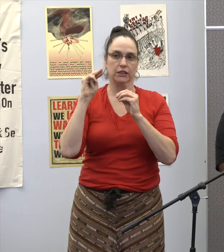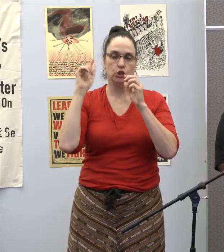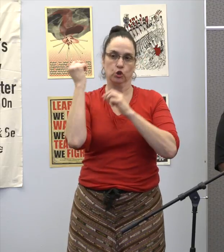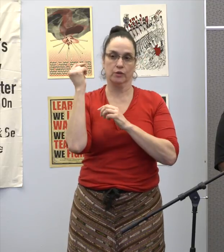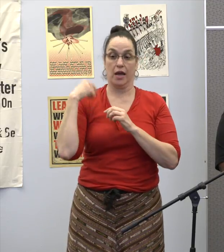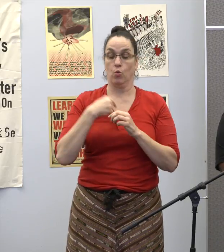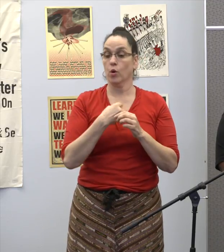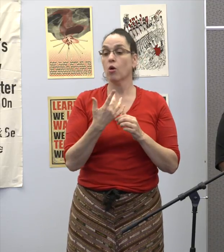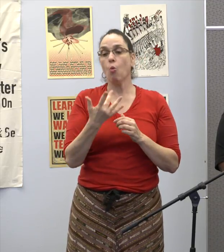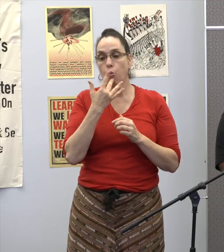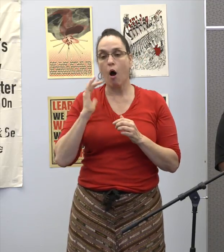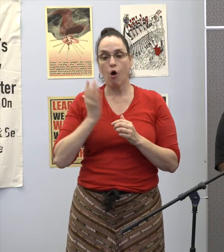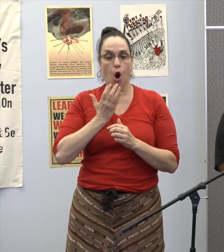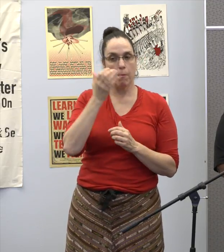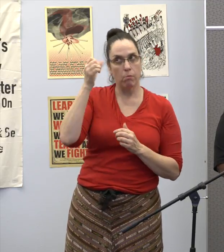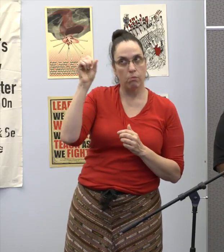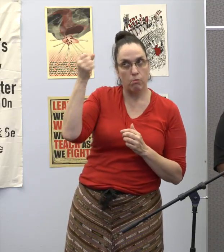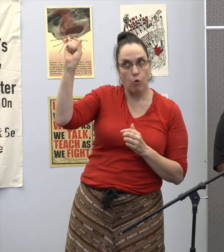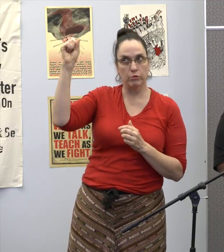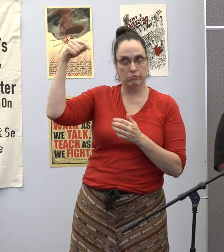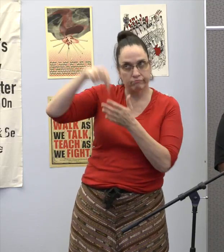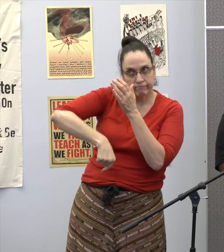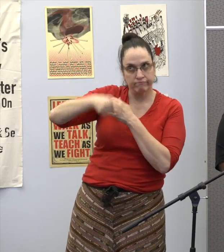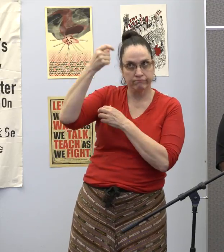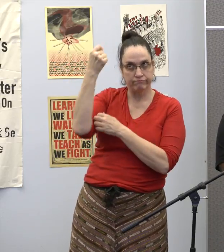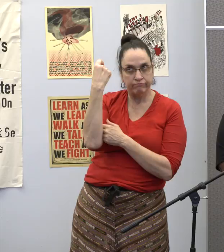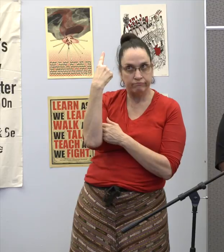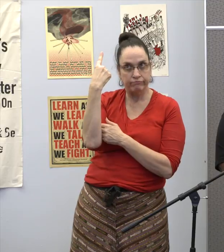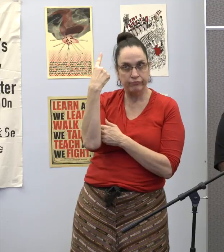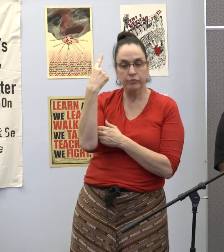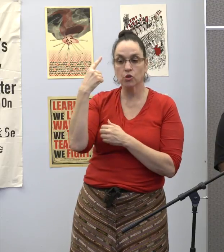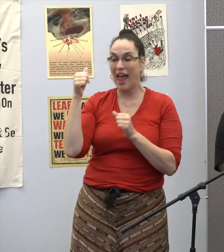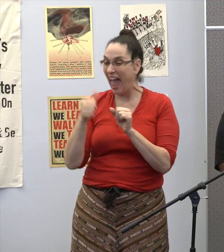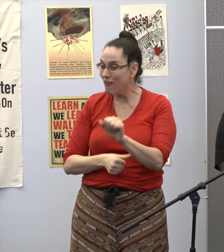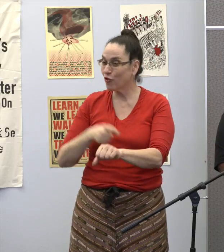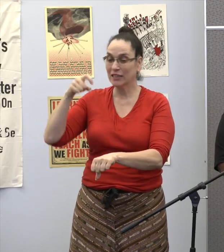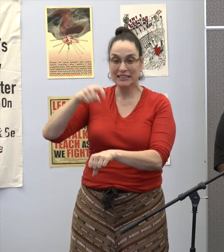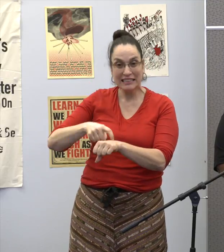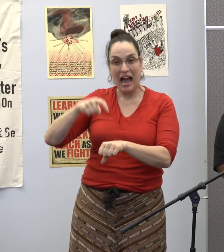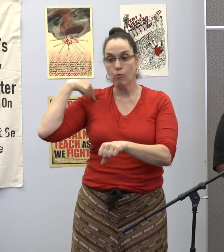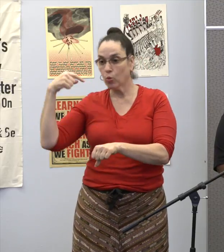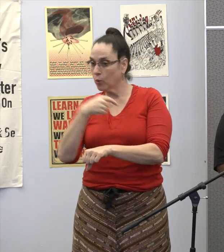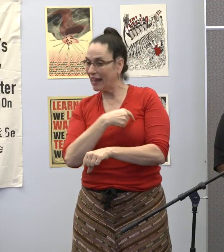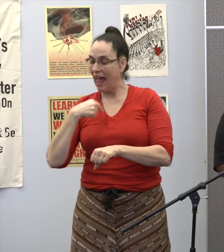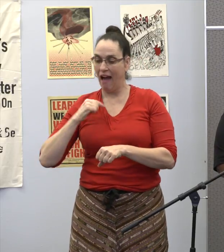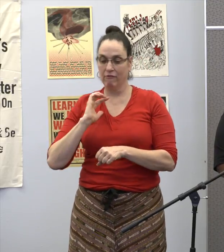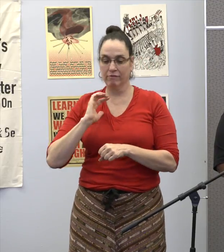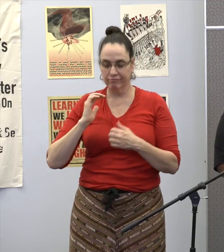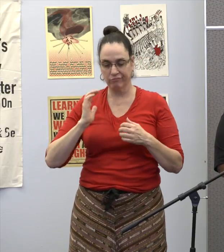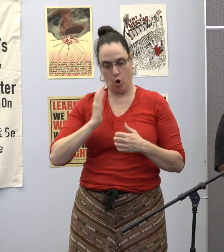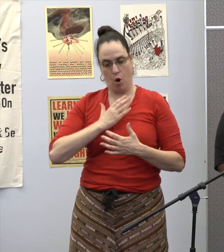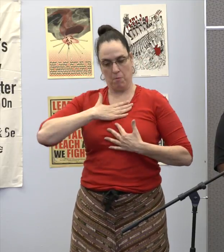our movement to have depth of understanding so that at every turn, when we put our bodies on the line of civil